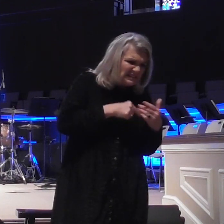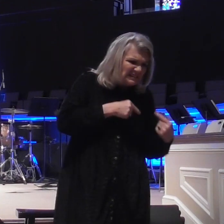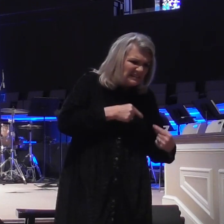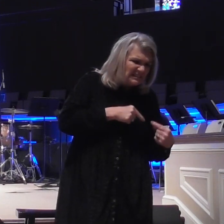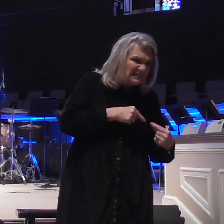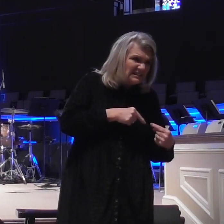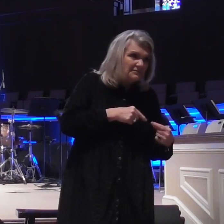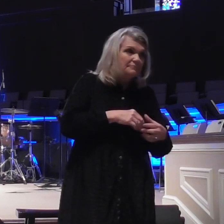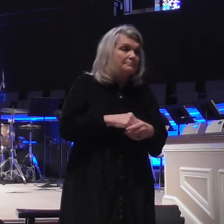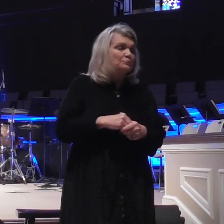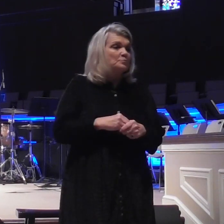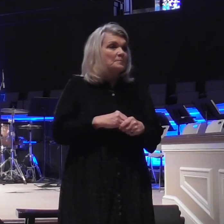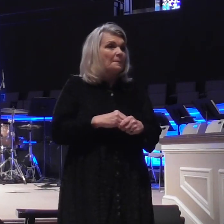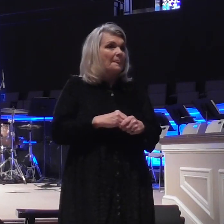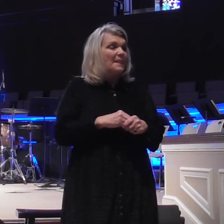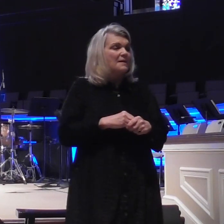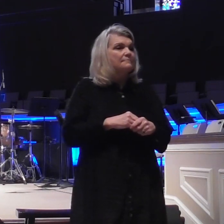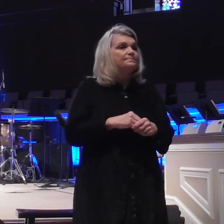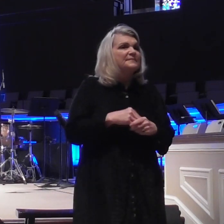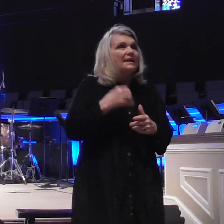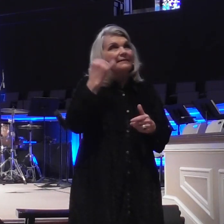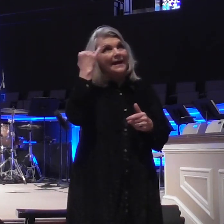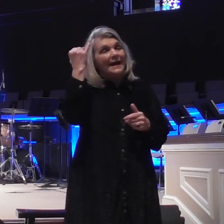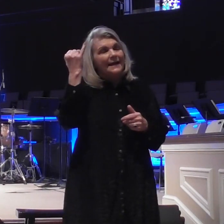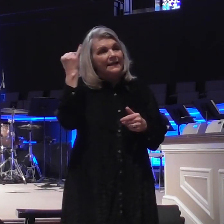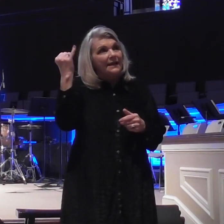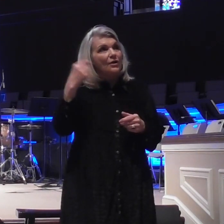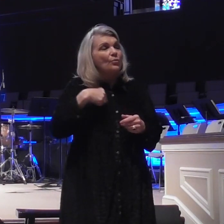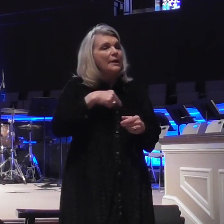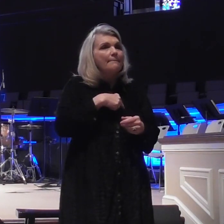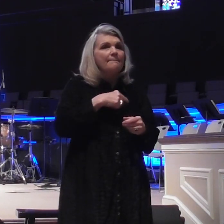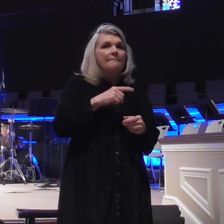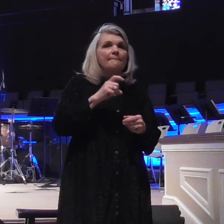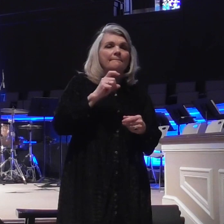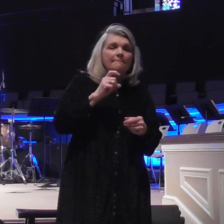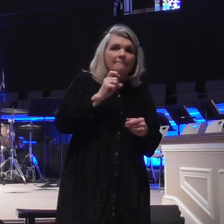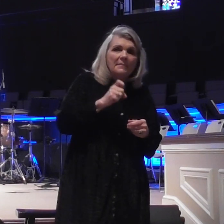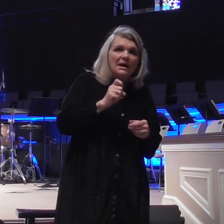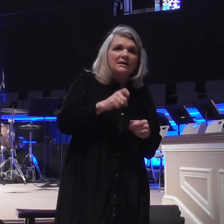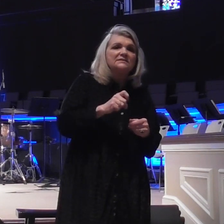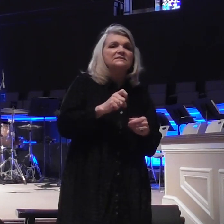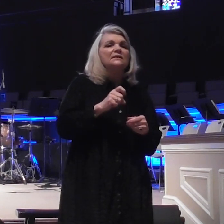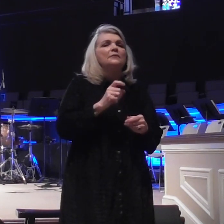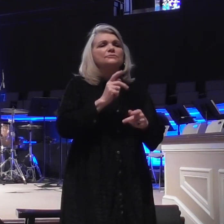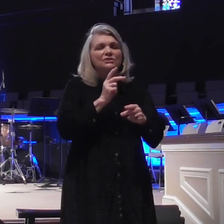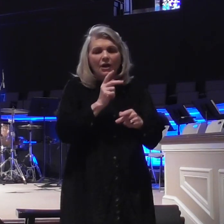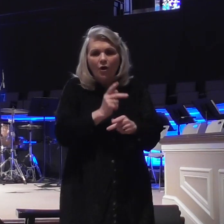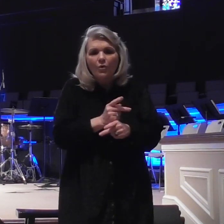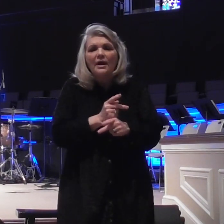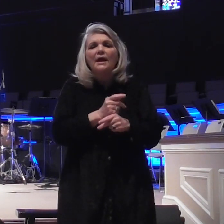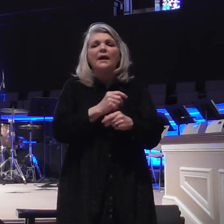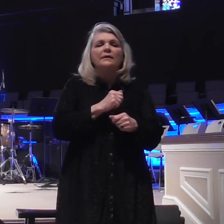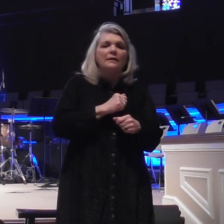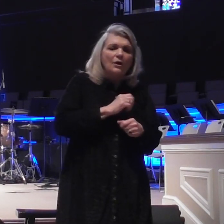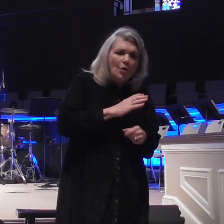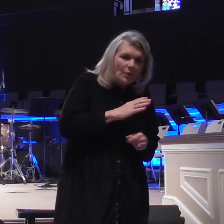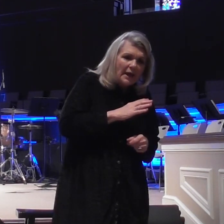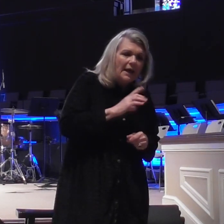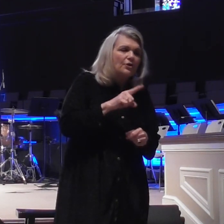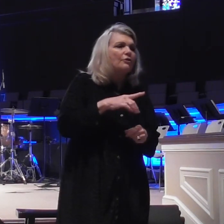therapy. And so this whole idea that now we must affirm everybody and what their feelings tell them, especially with gender LGBTQ